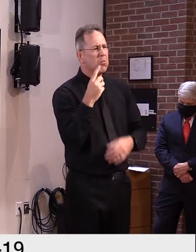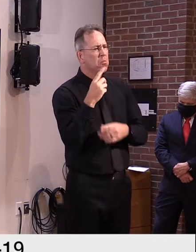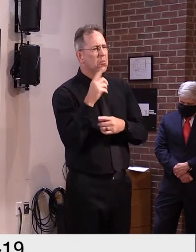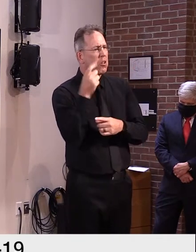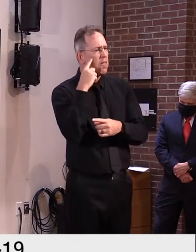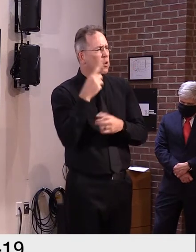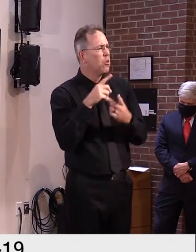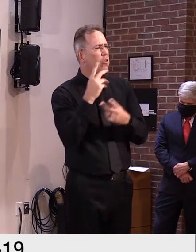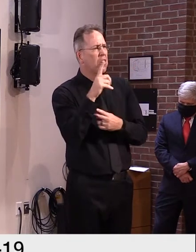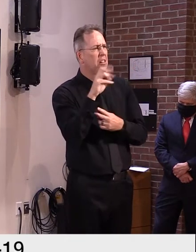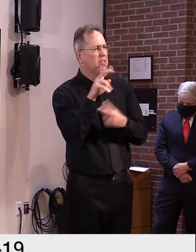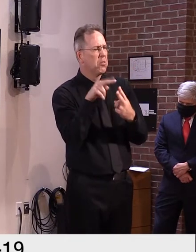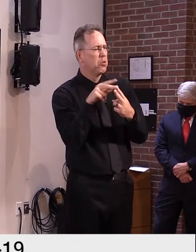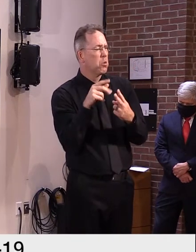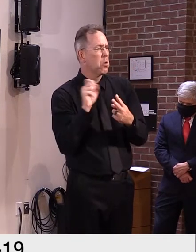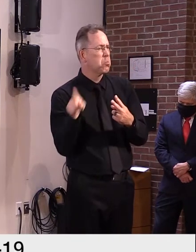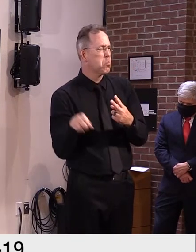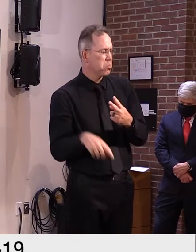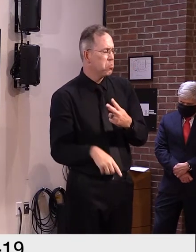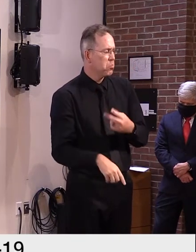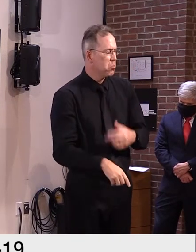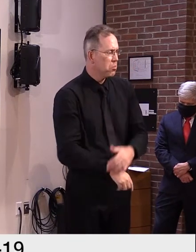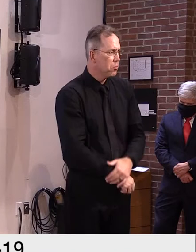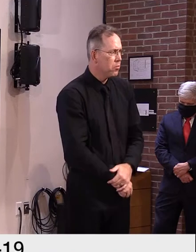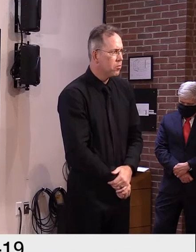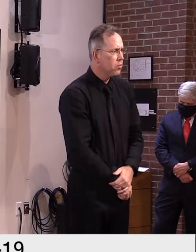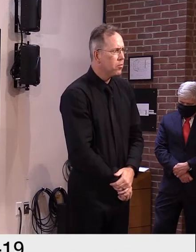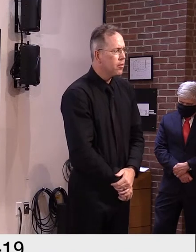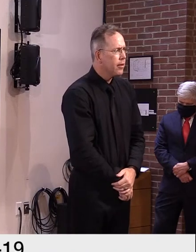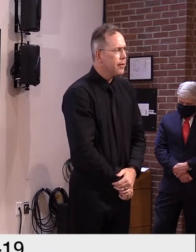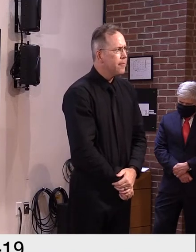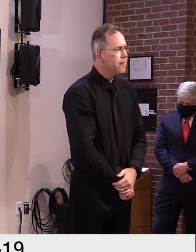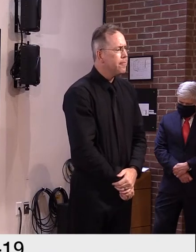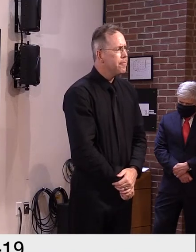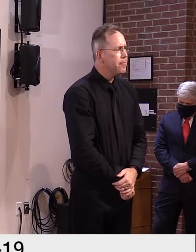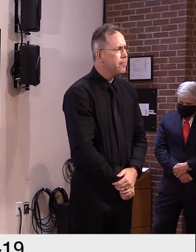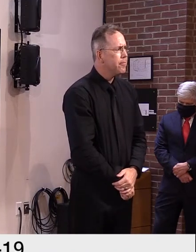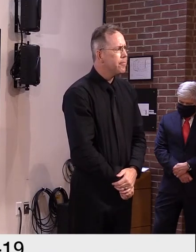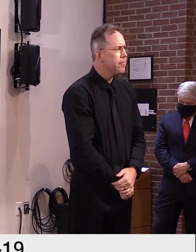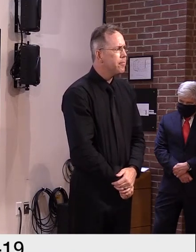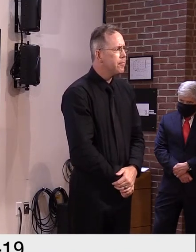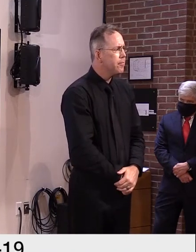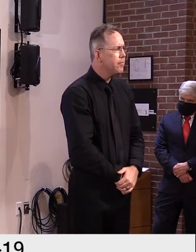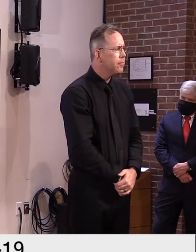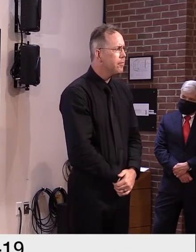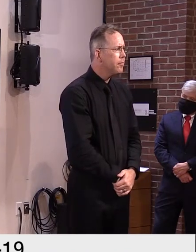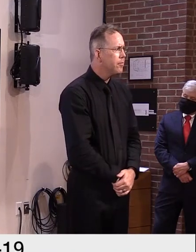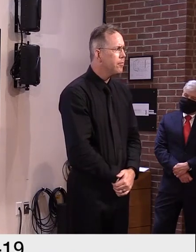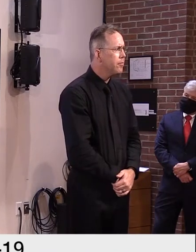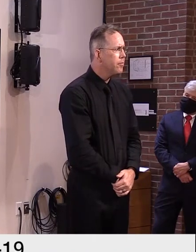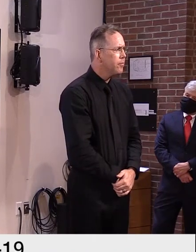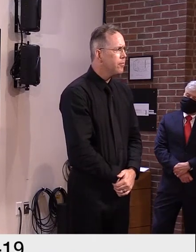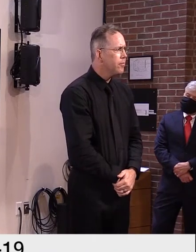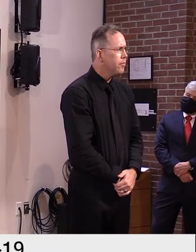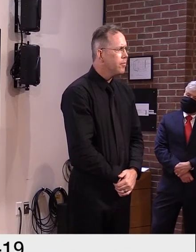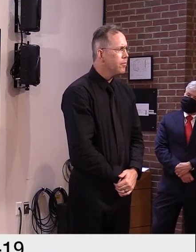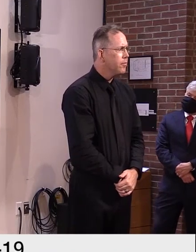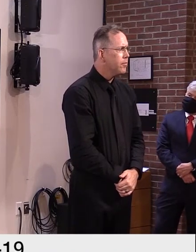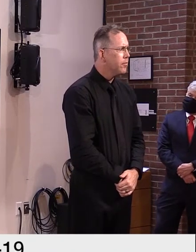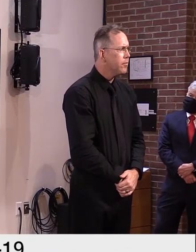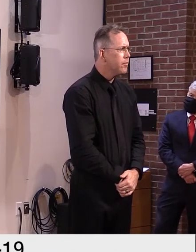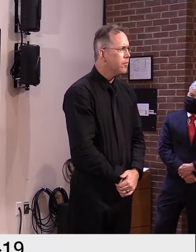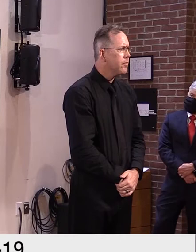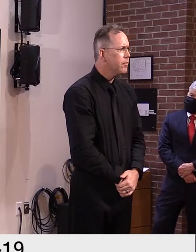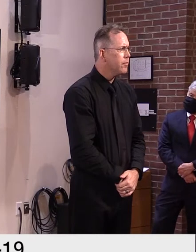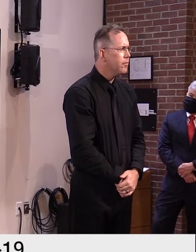I noticed that yesterday was the second time this week that we've seen positive case numbers, or in the double